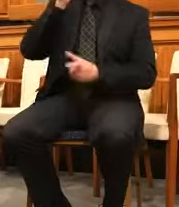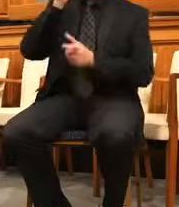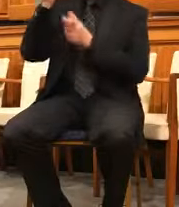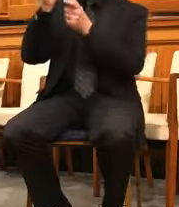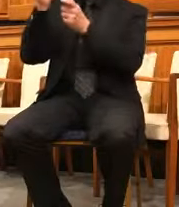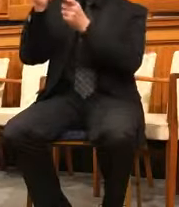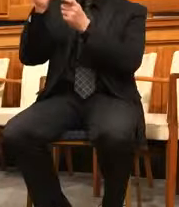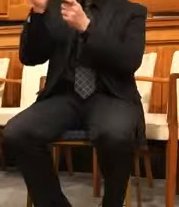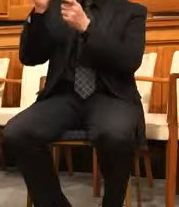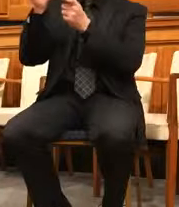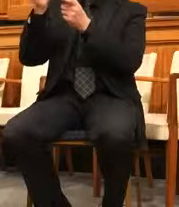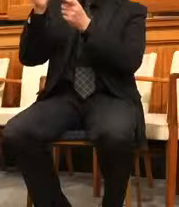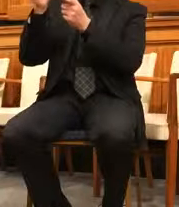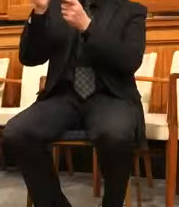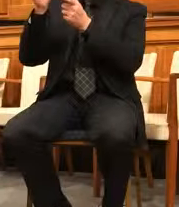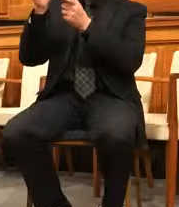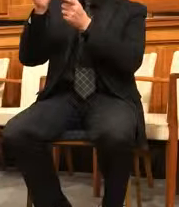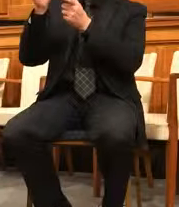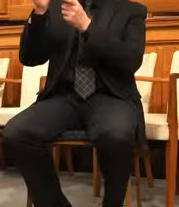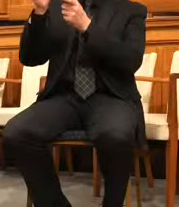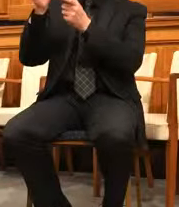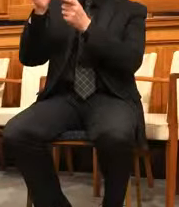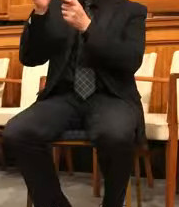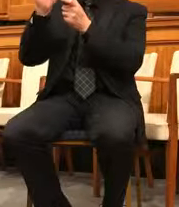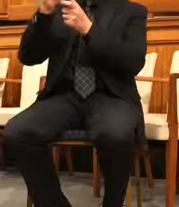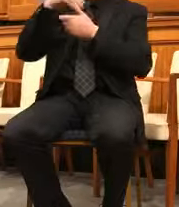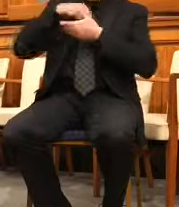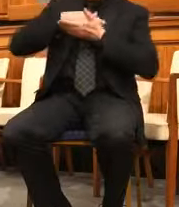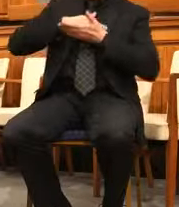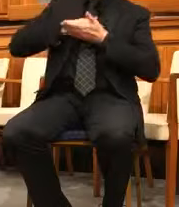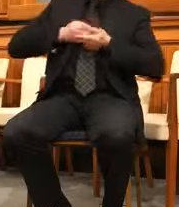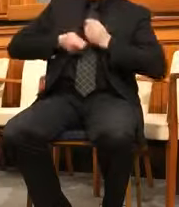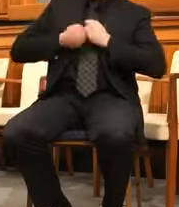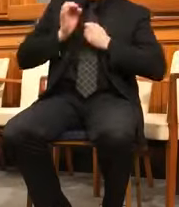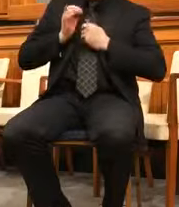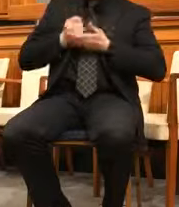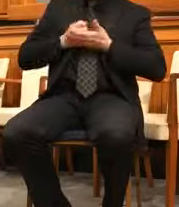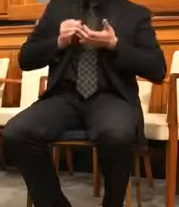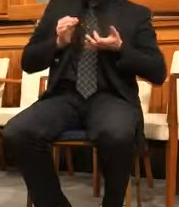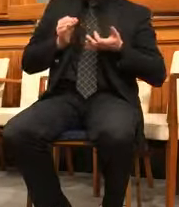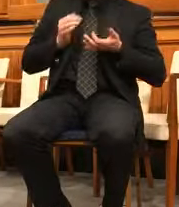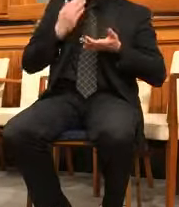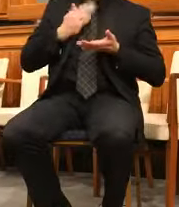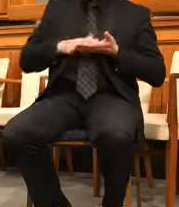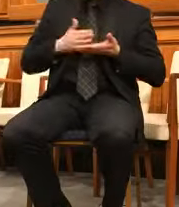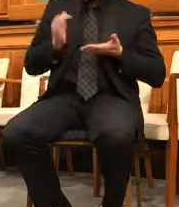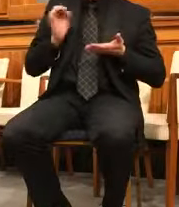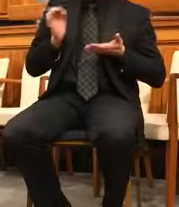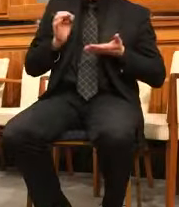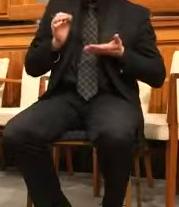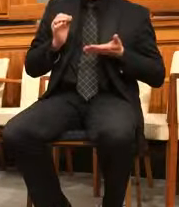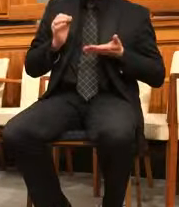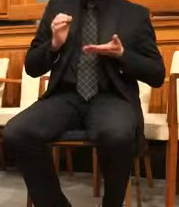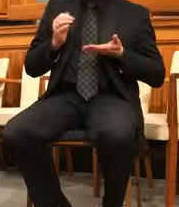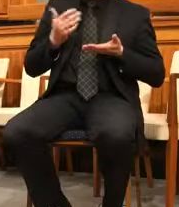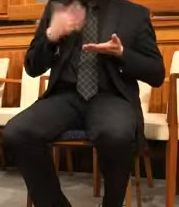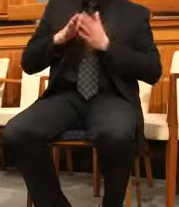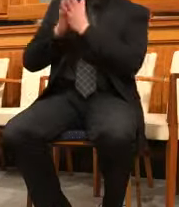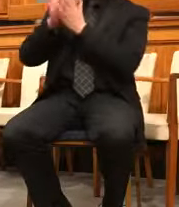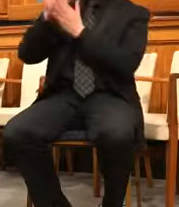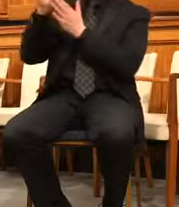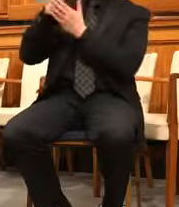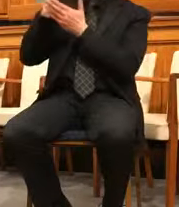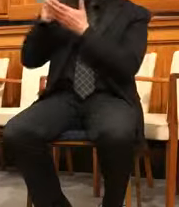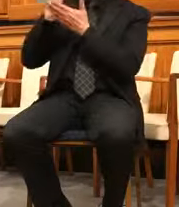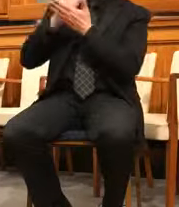haven't repented of my sin. I haven't really sought Him. I feel no touch from God affecting me in any